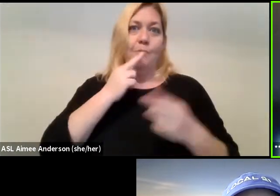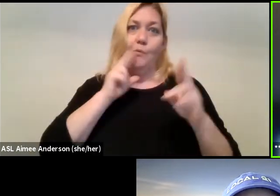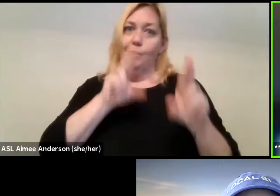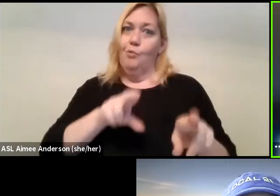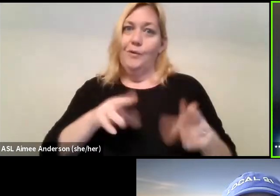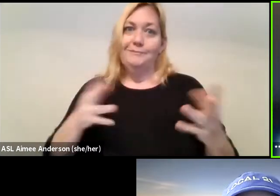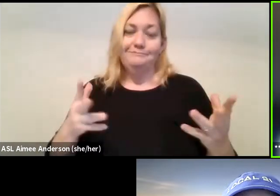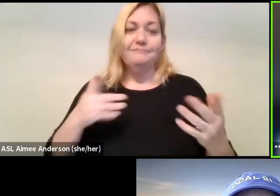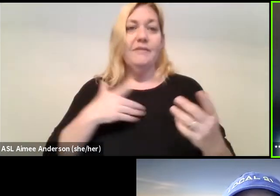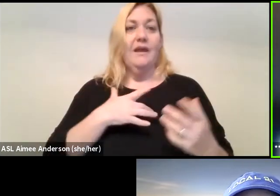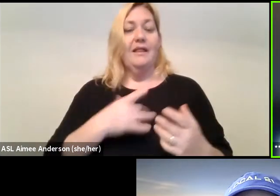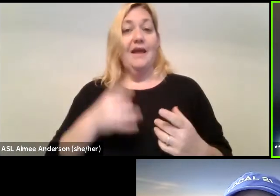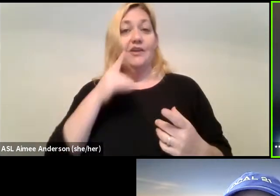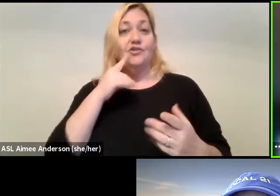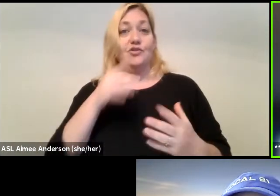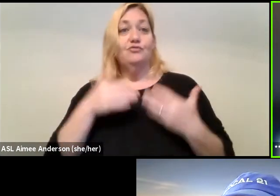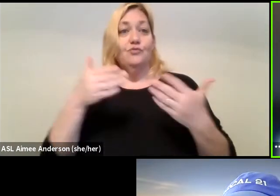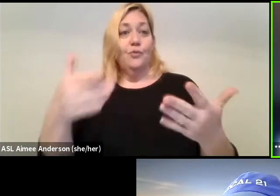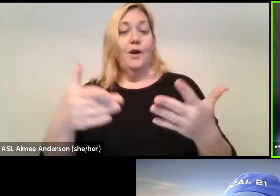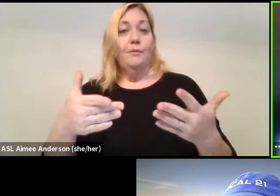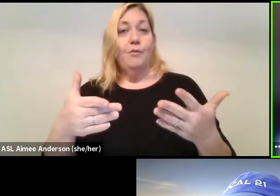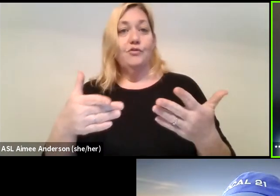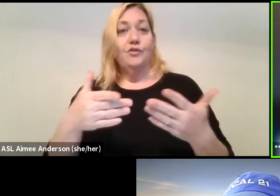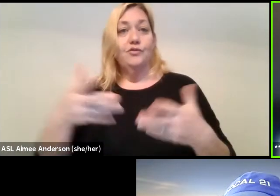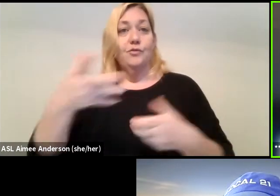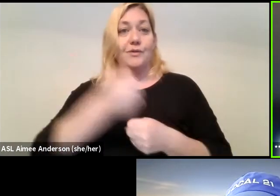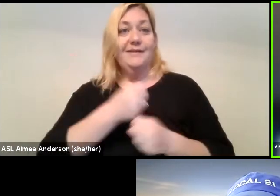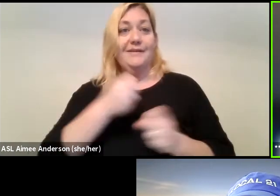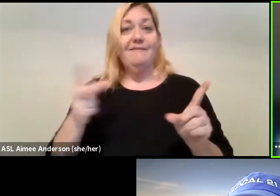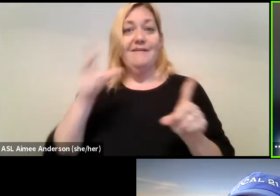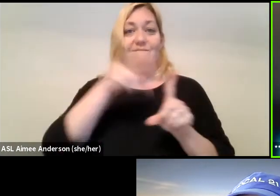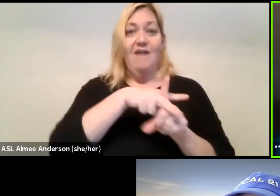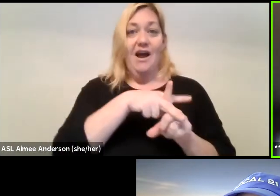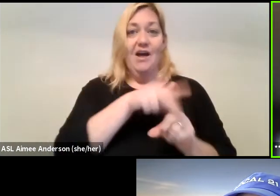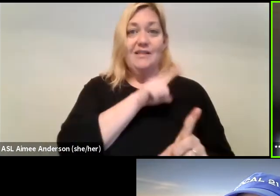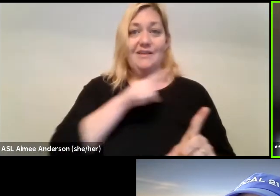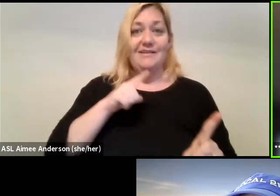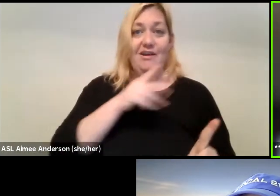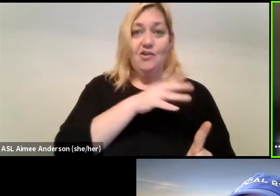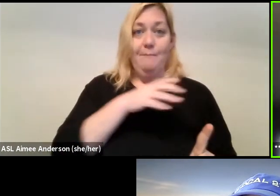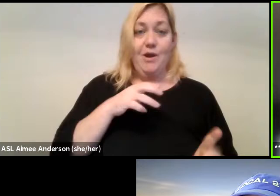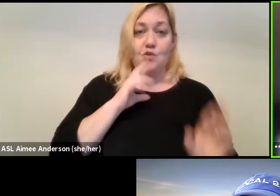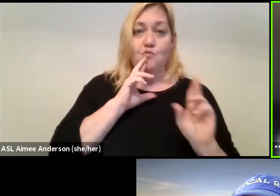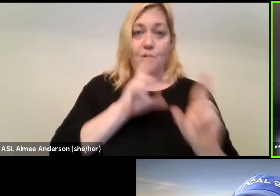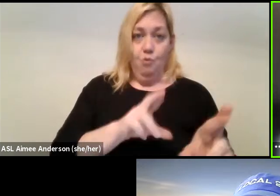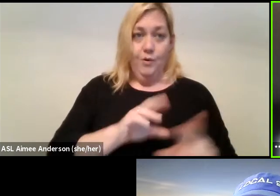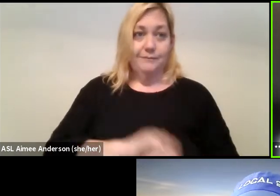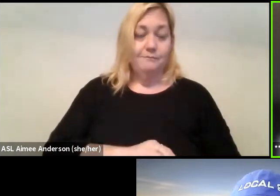like to entertain a motion to receive and file the legislation committee report.